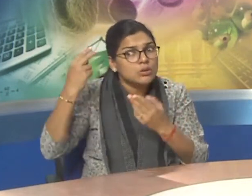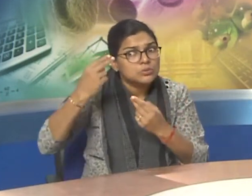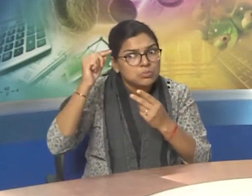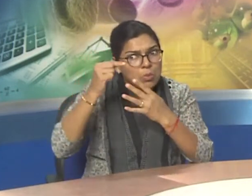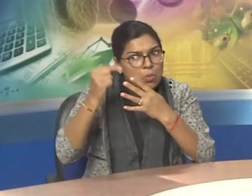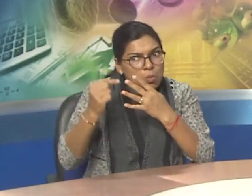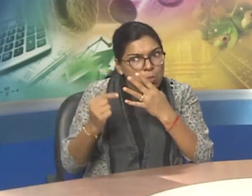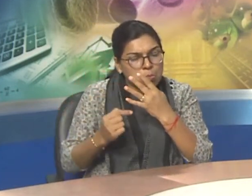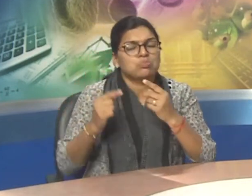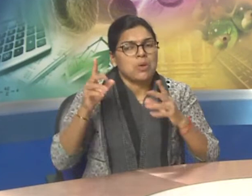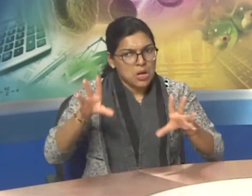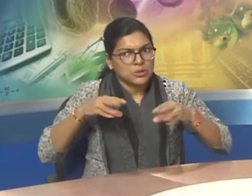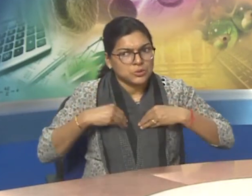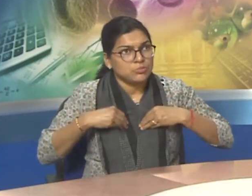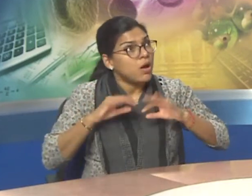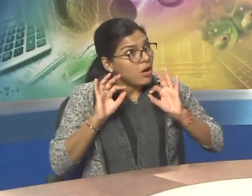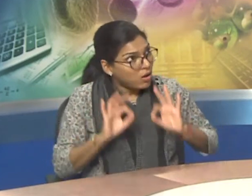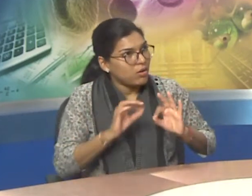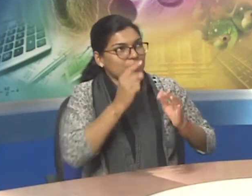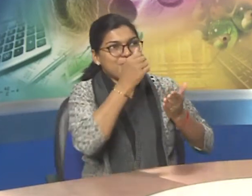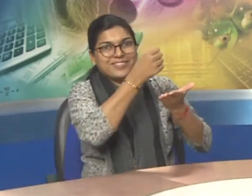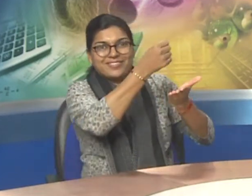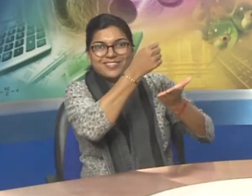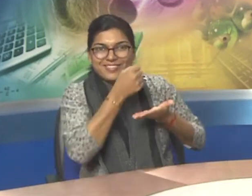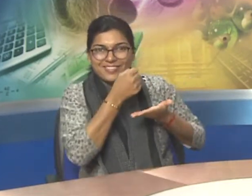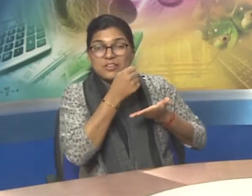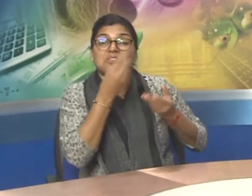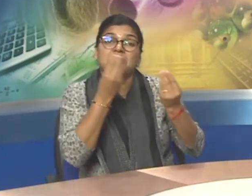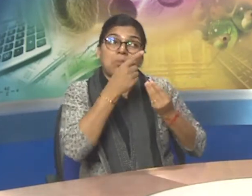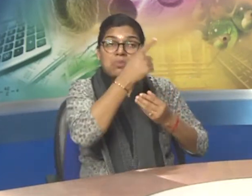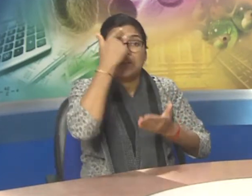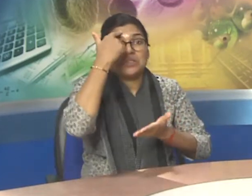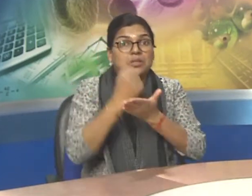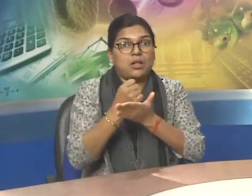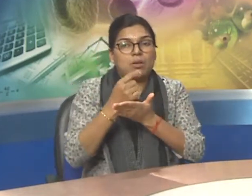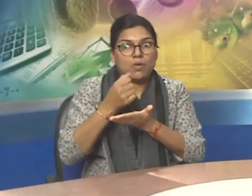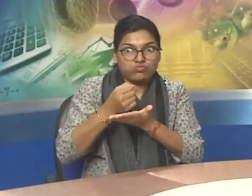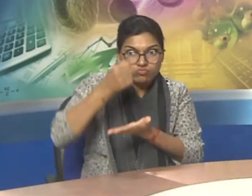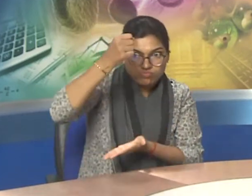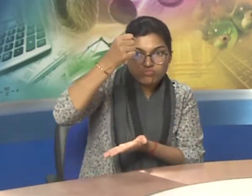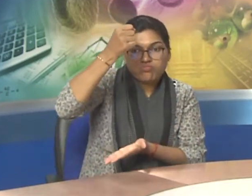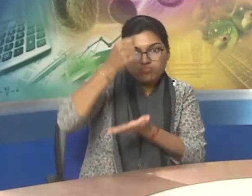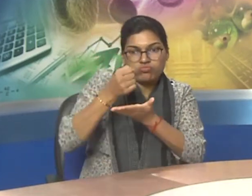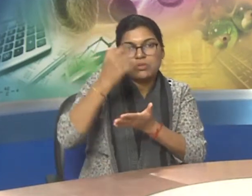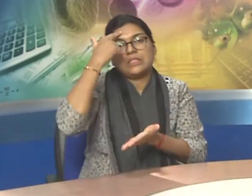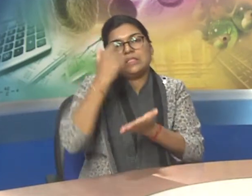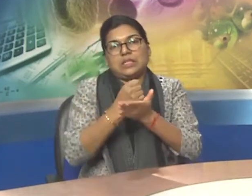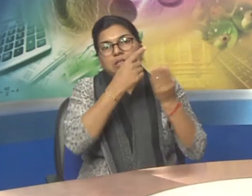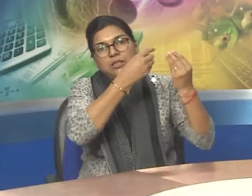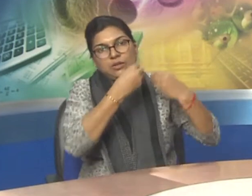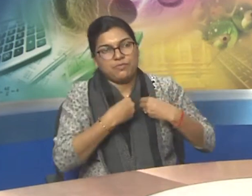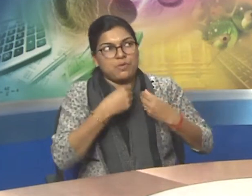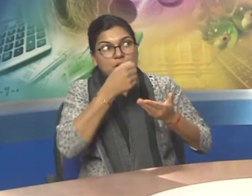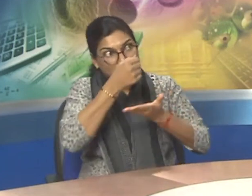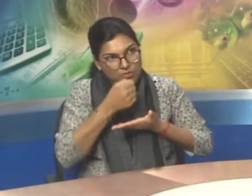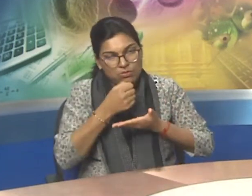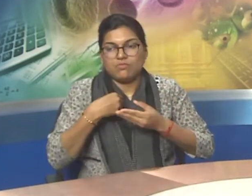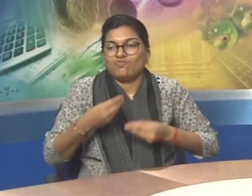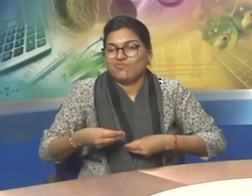to cooperation between libraries in a state and integrates them with state